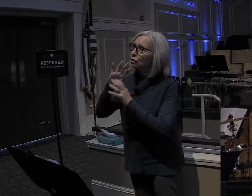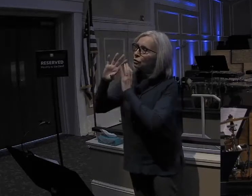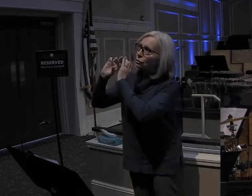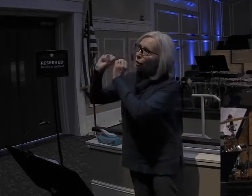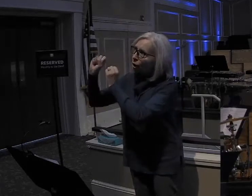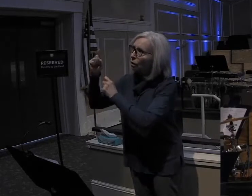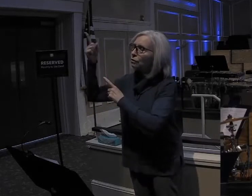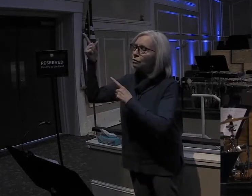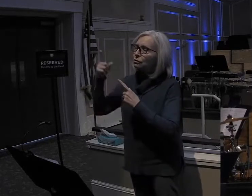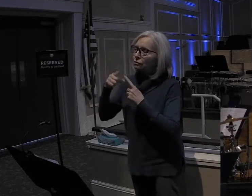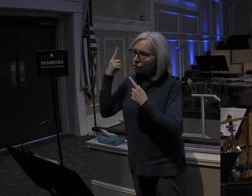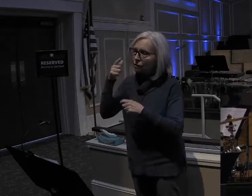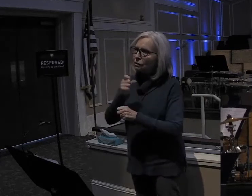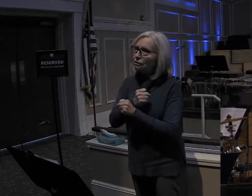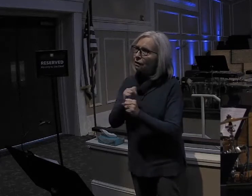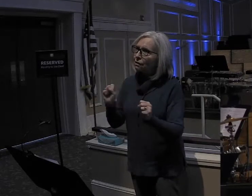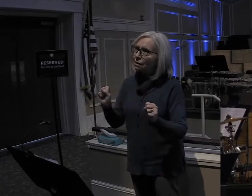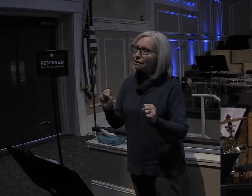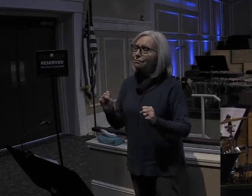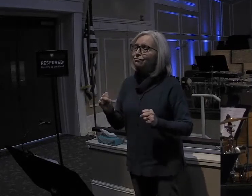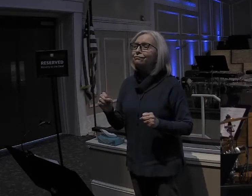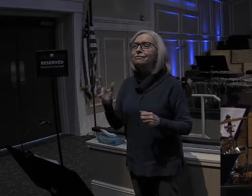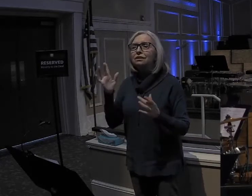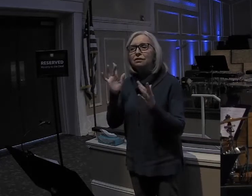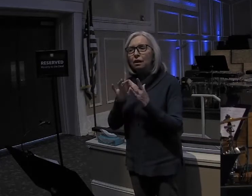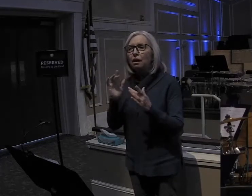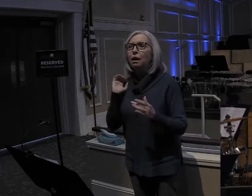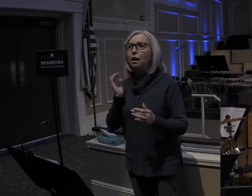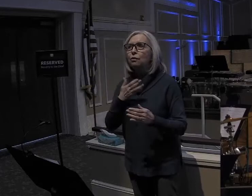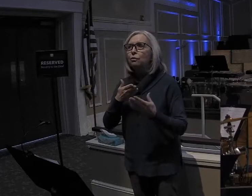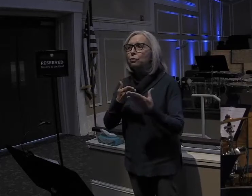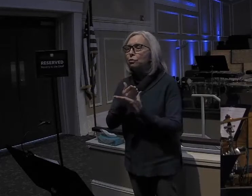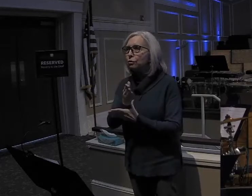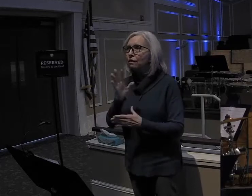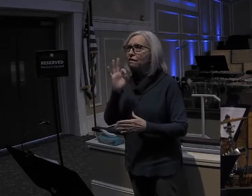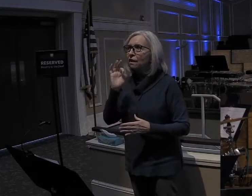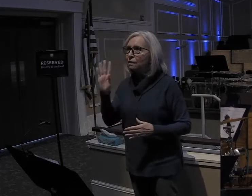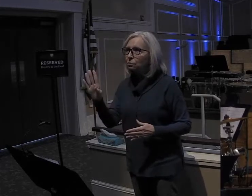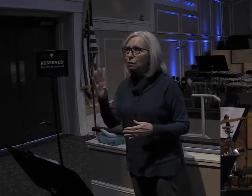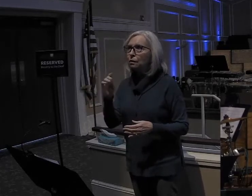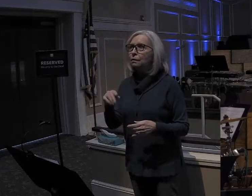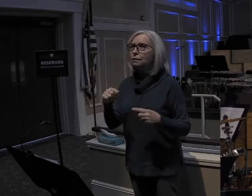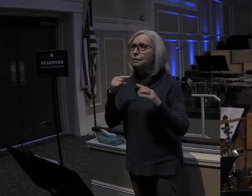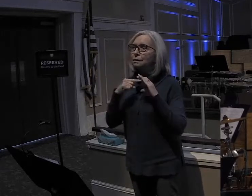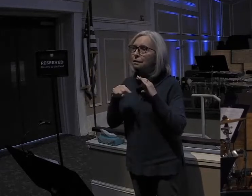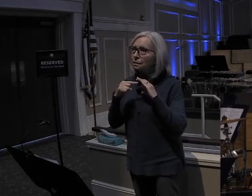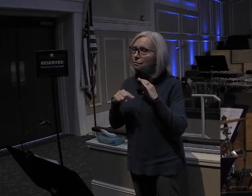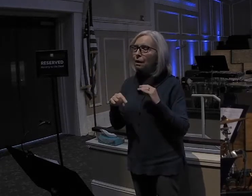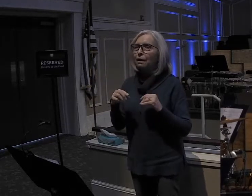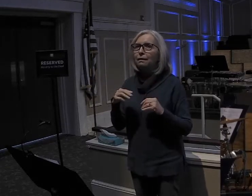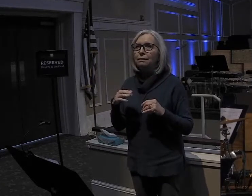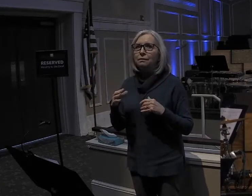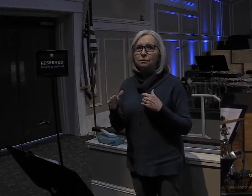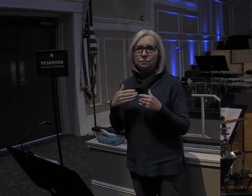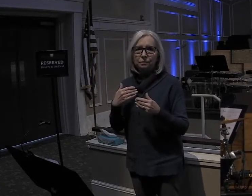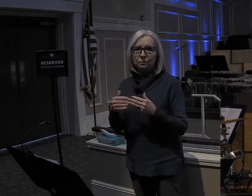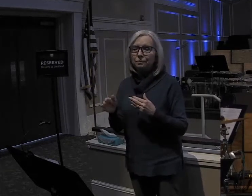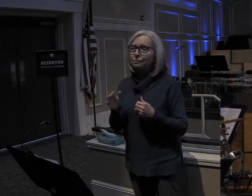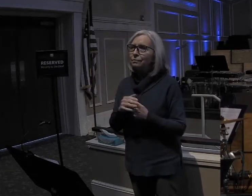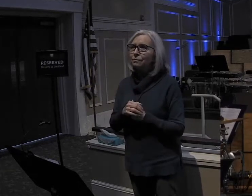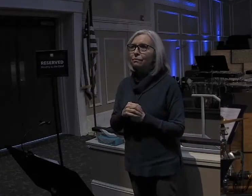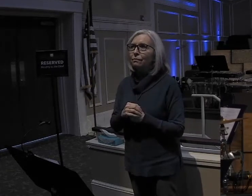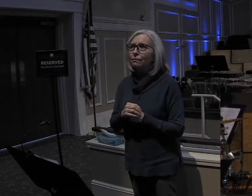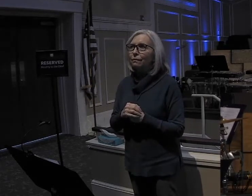to hear from you, either through email, via Facebook. You can call us, but the altar is equally as open to